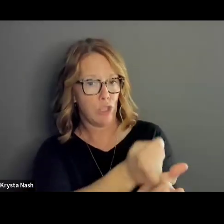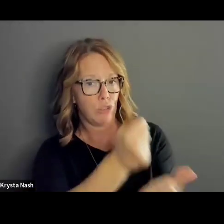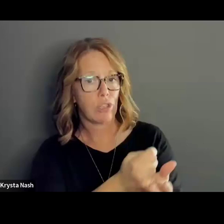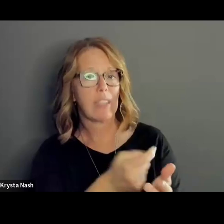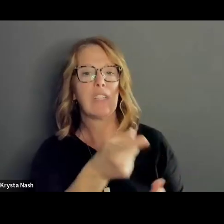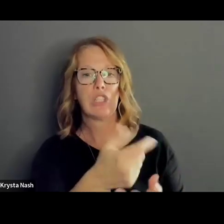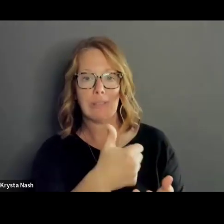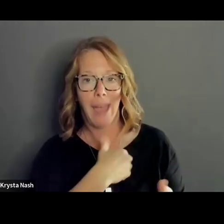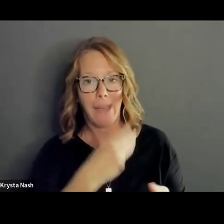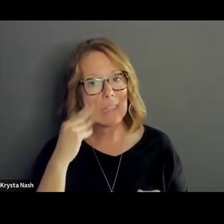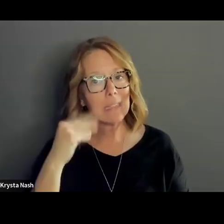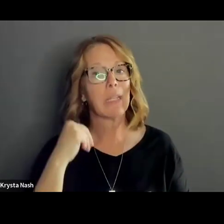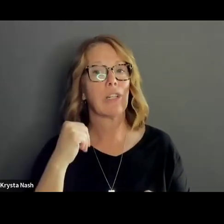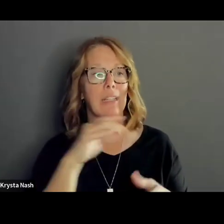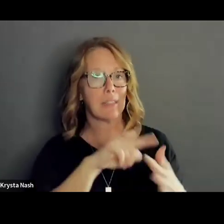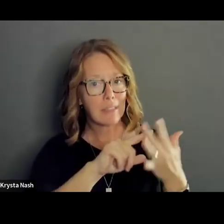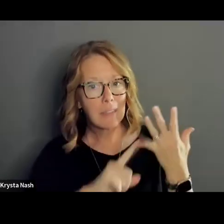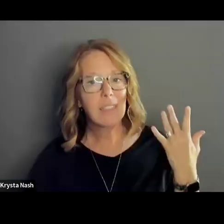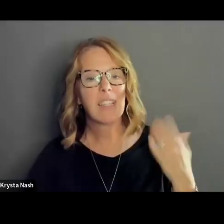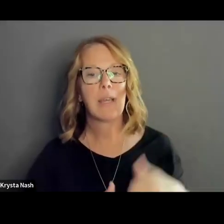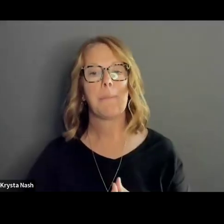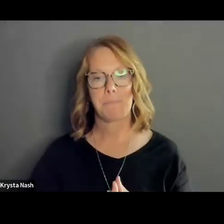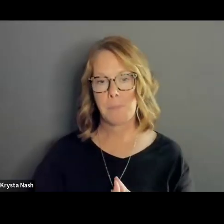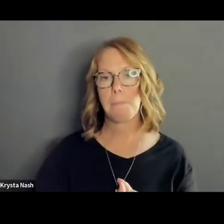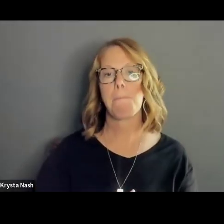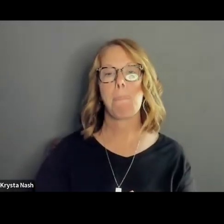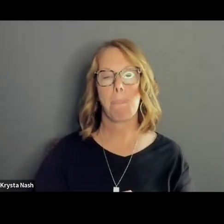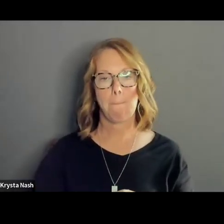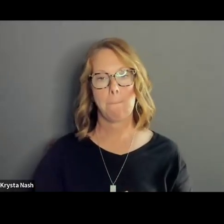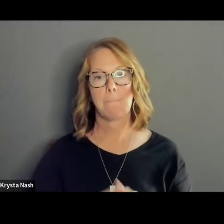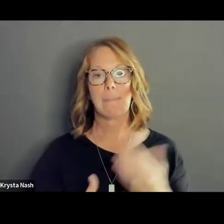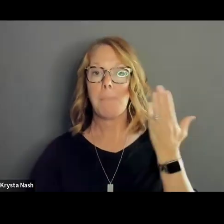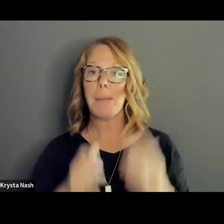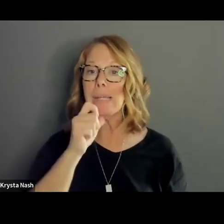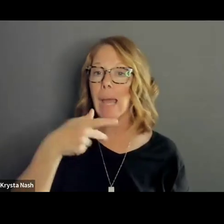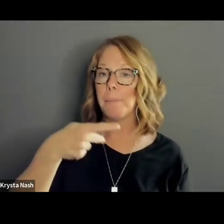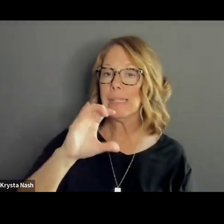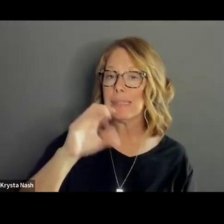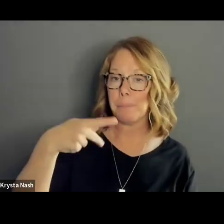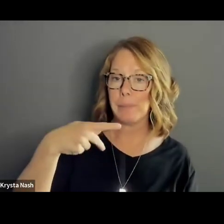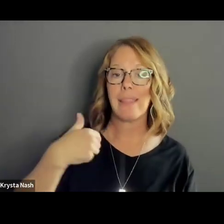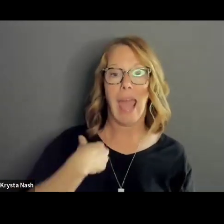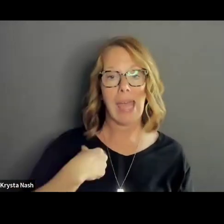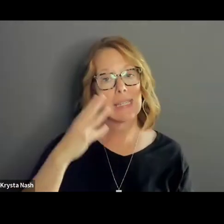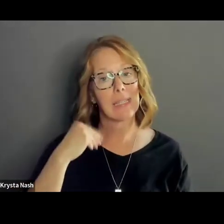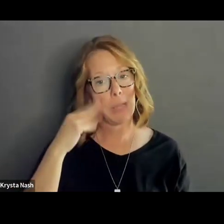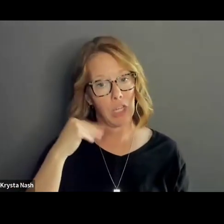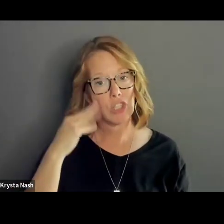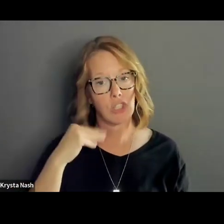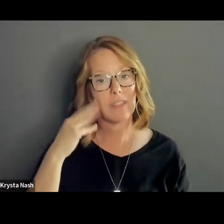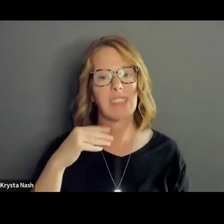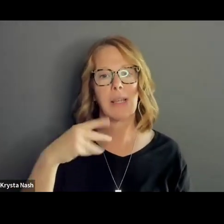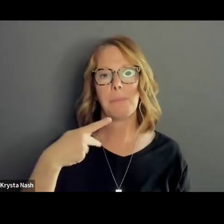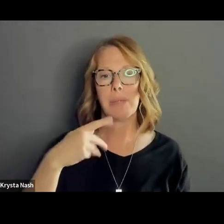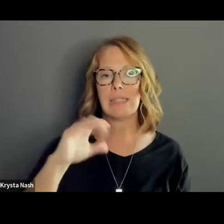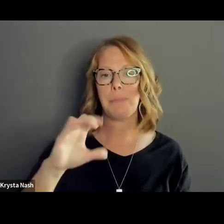Do you have experience in this?" Now, you might not find a PCP that has experience, a primary care provider,